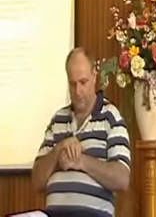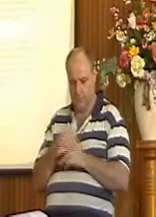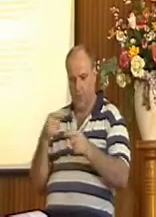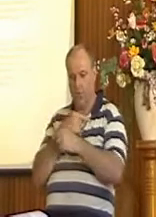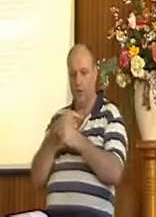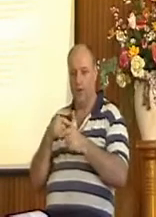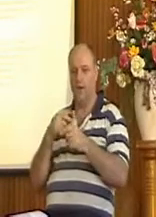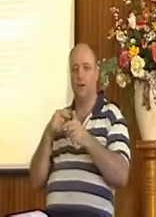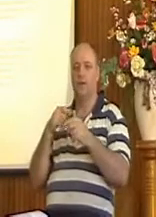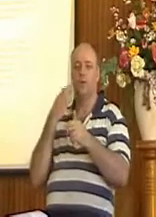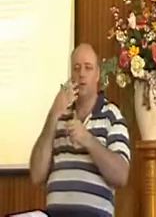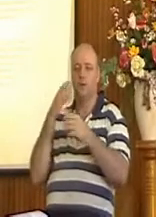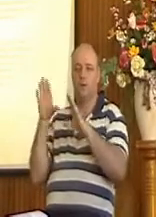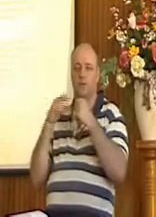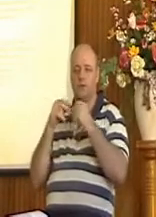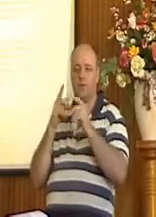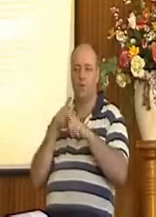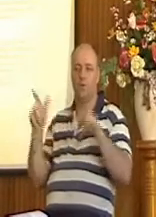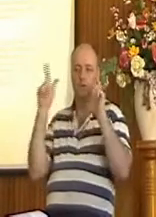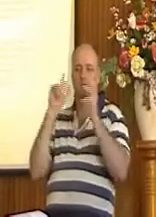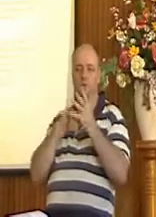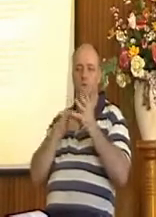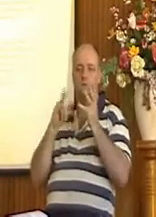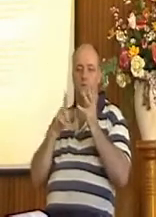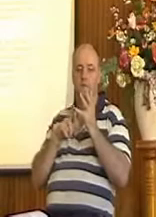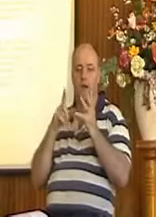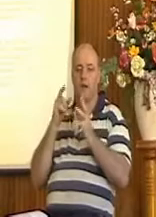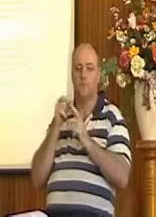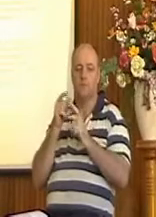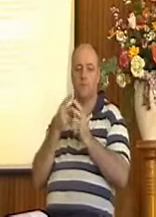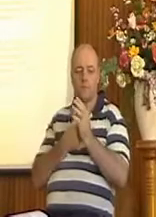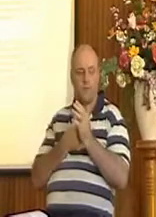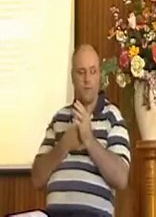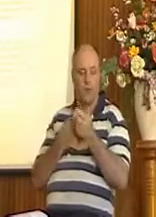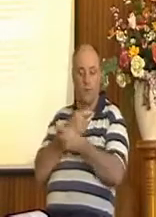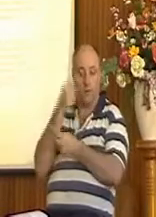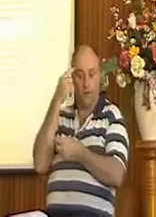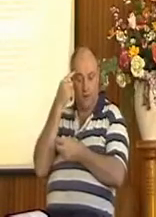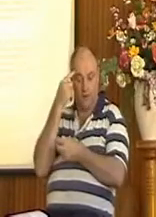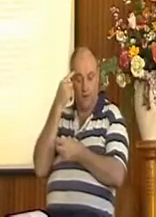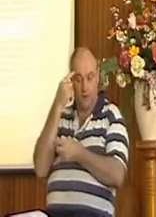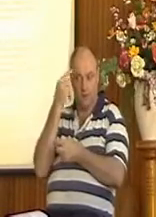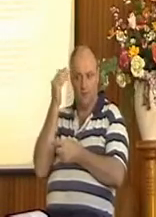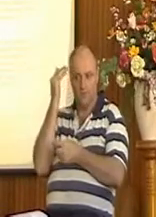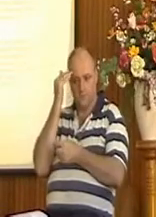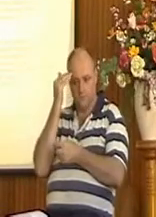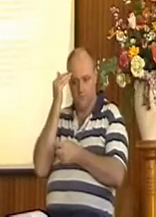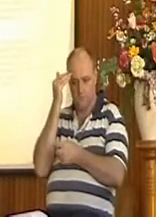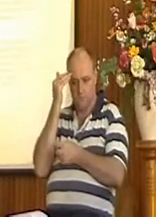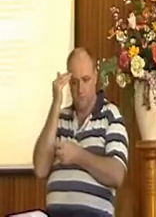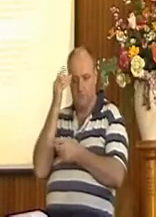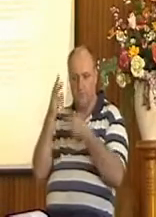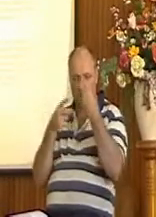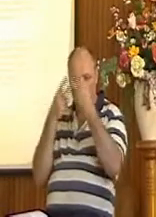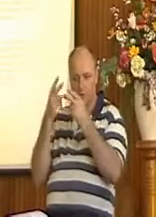invoke godly thoughts. We read, sing